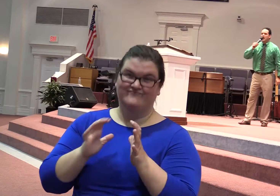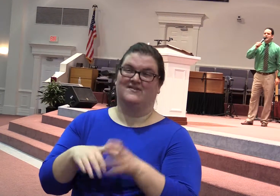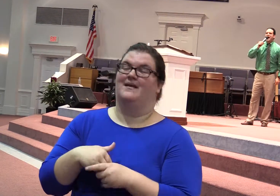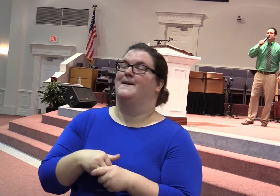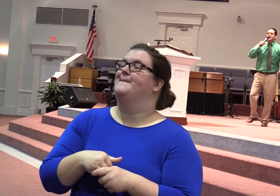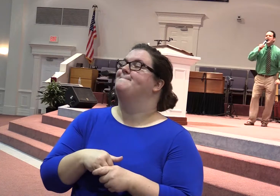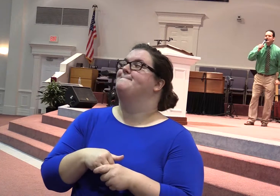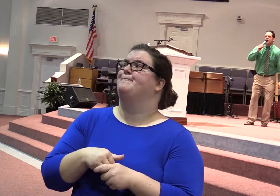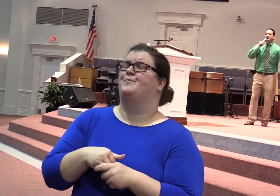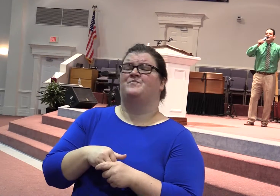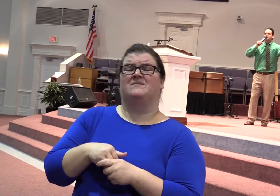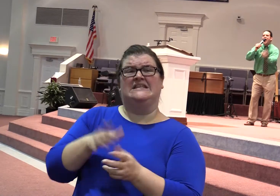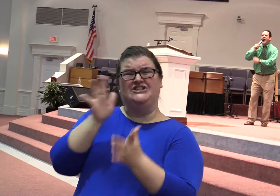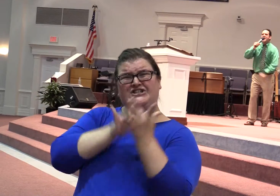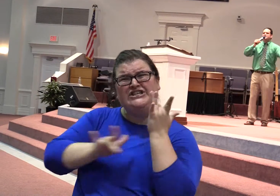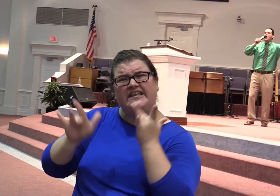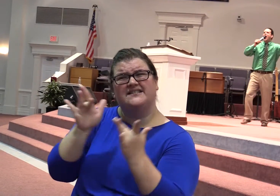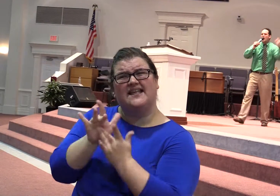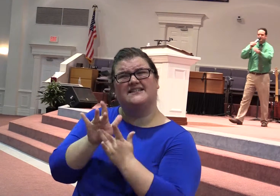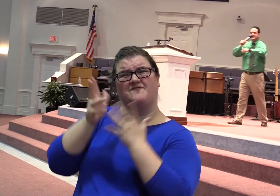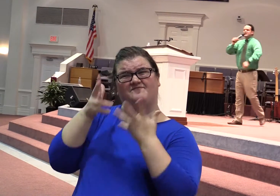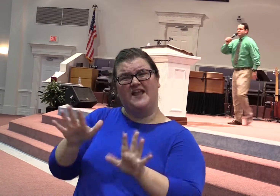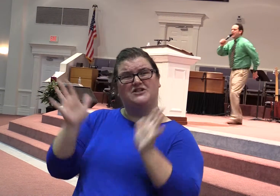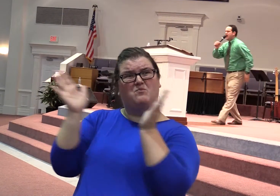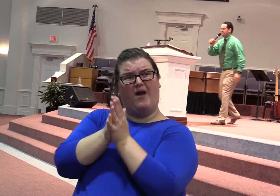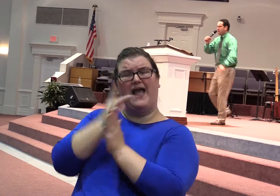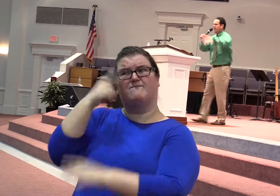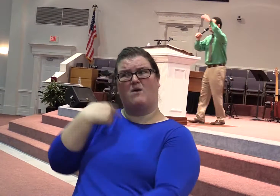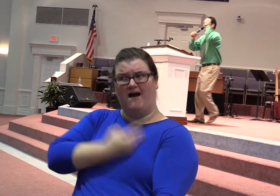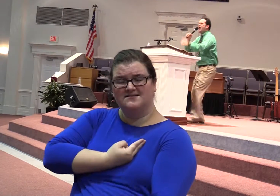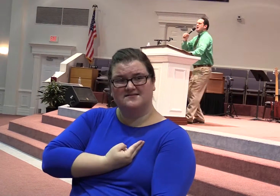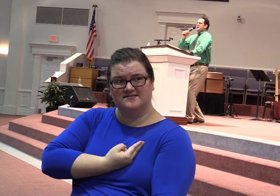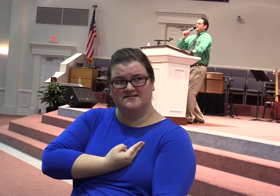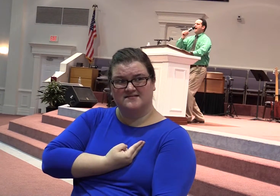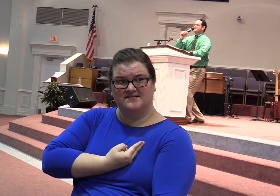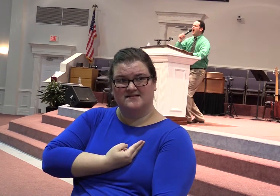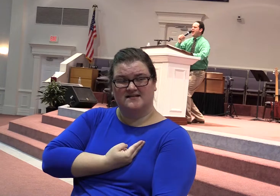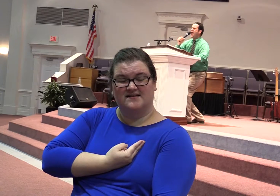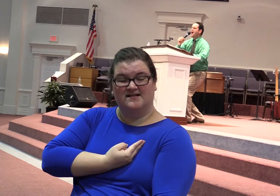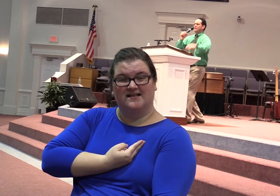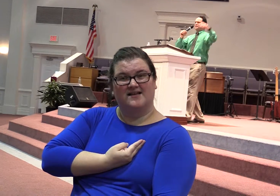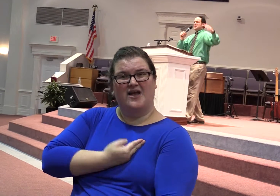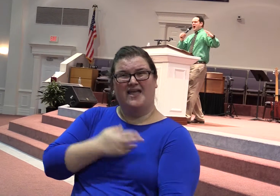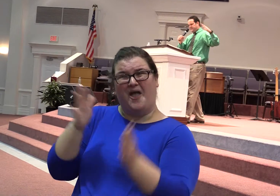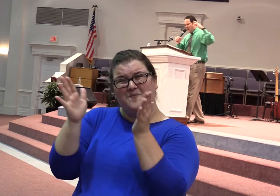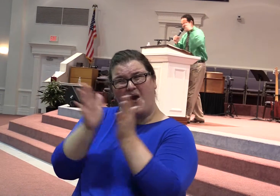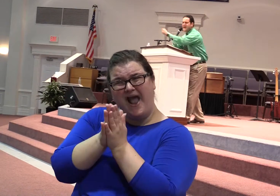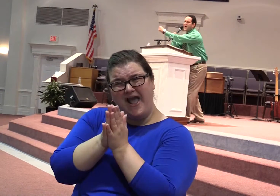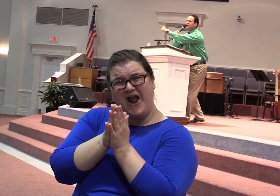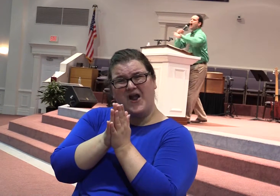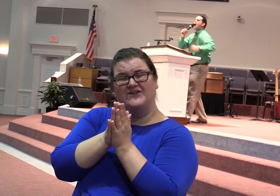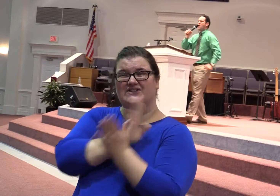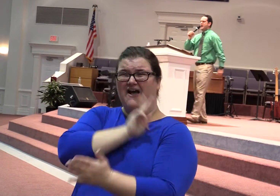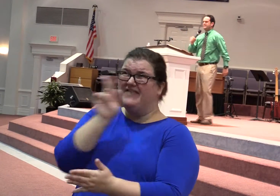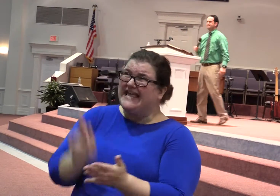I'm talking about Jesus has prayed for us. Jesus has prayed. The prayers of the King